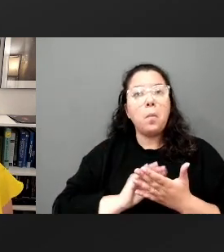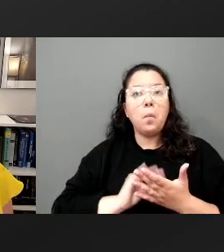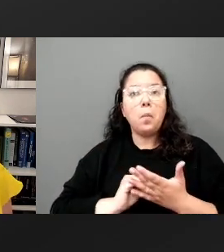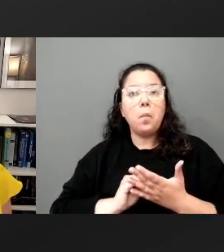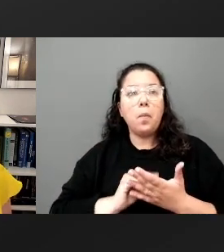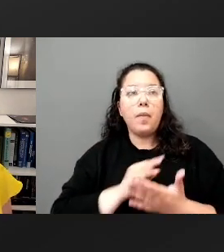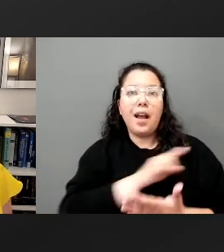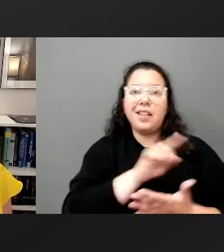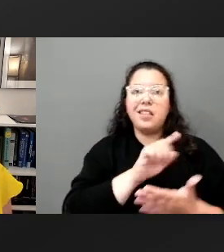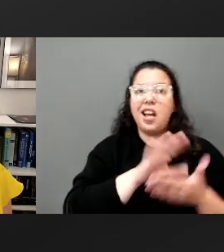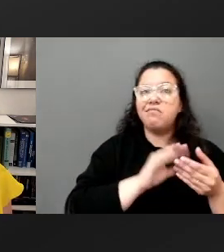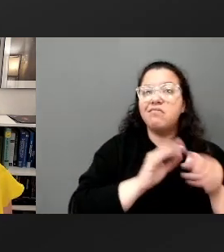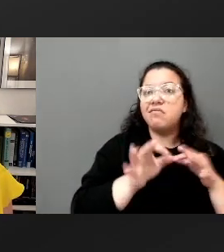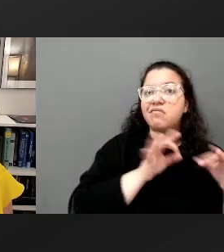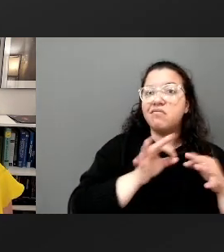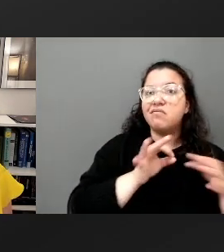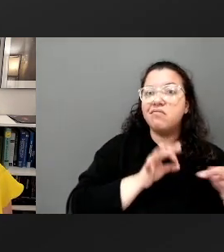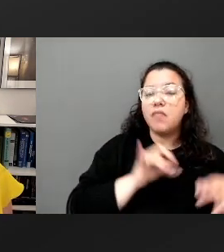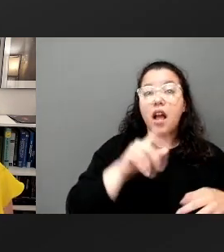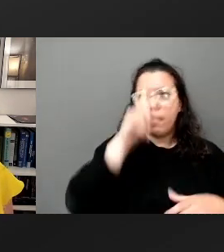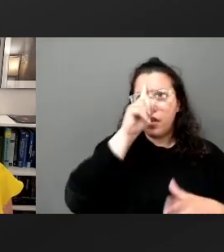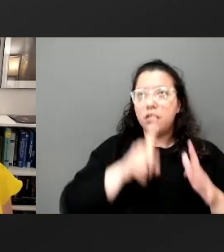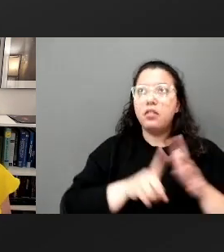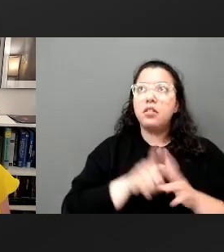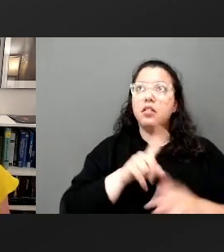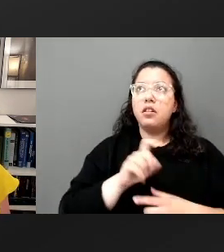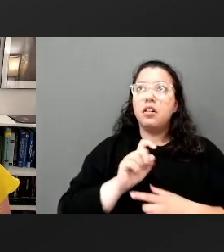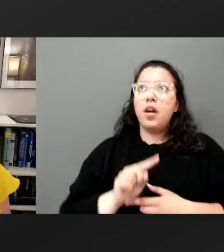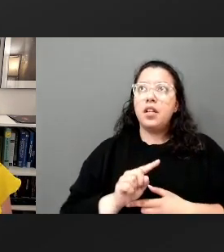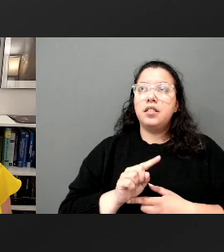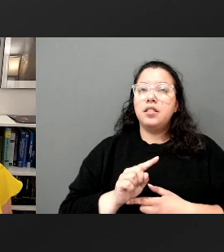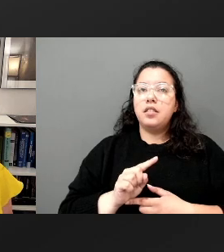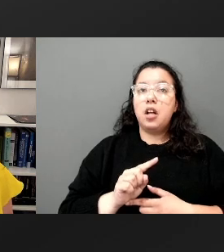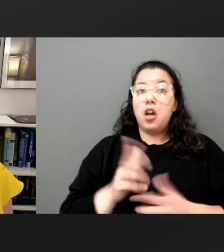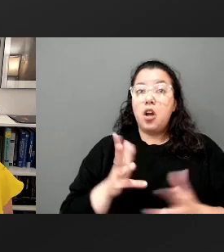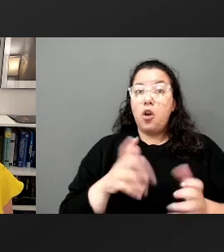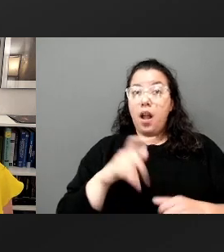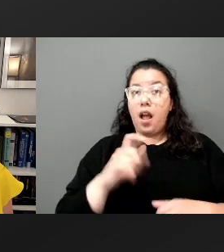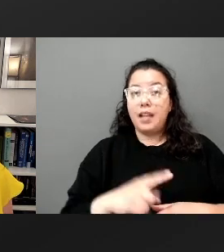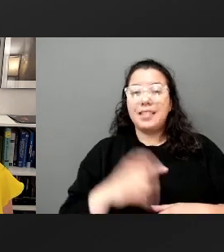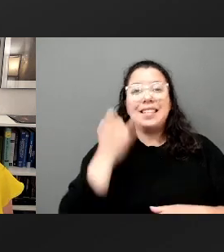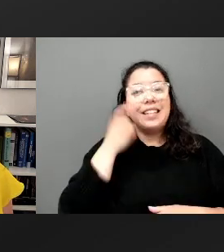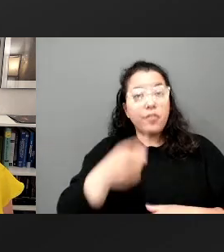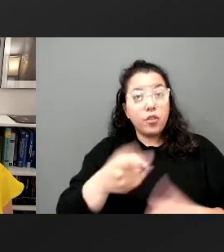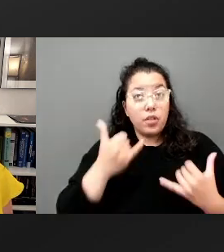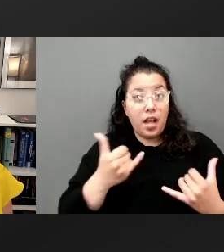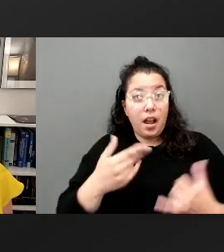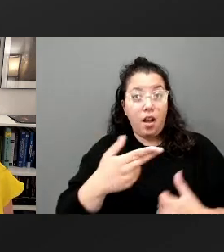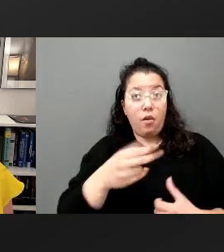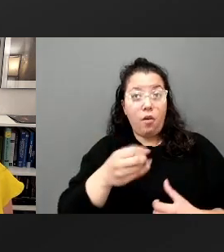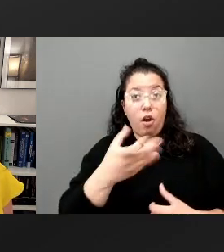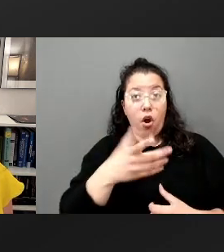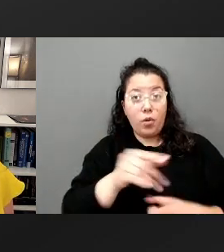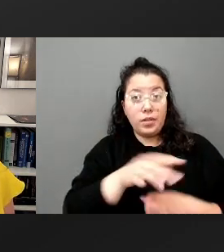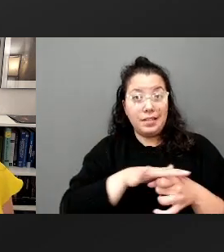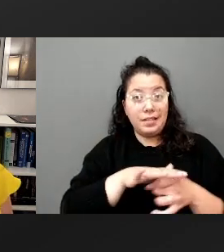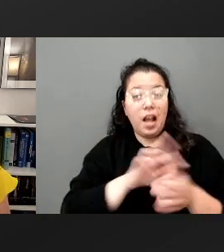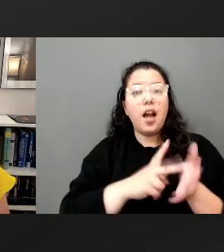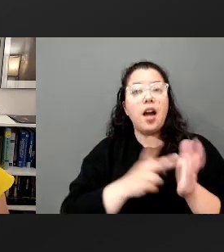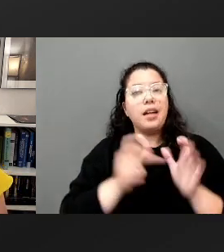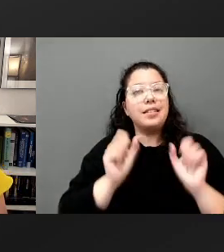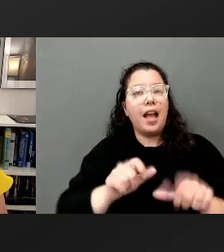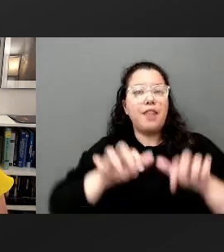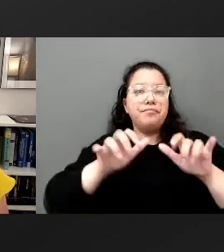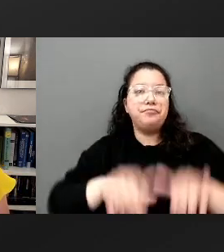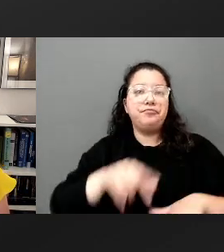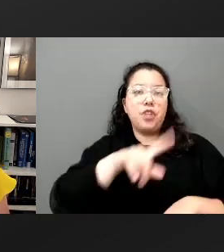about these first images, and there might be questions that come up for the host sites, you can drop your questions into our Q&A. If